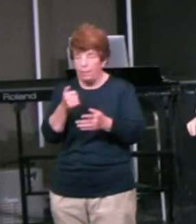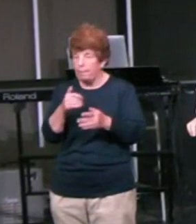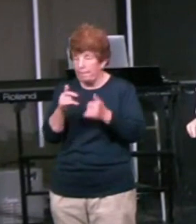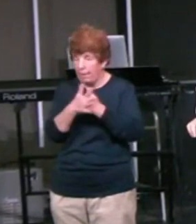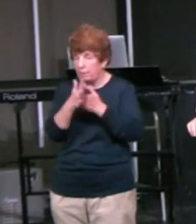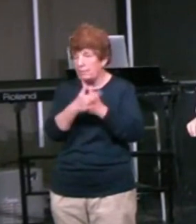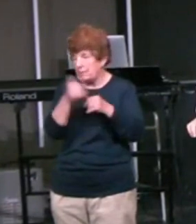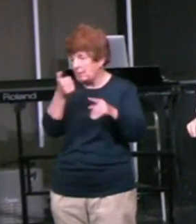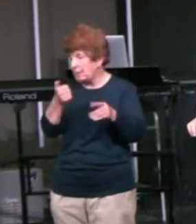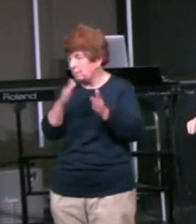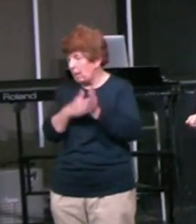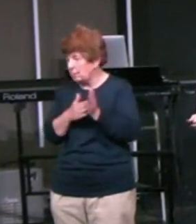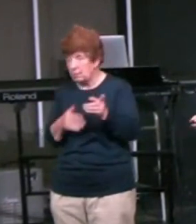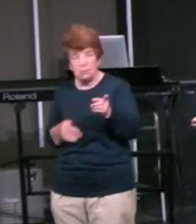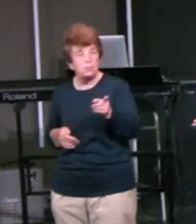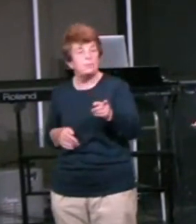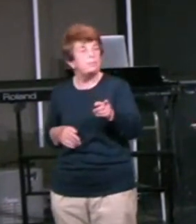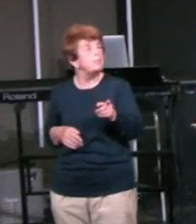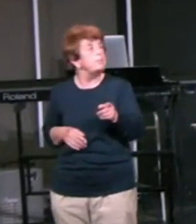married,